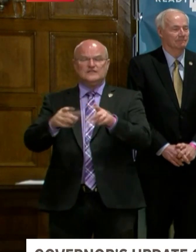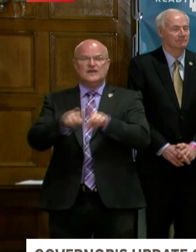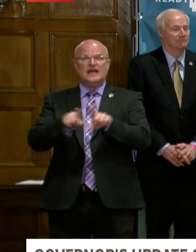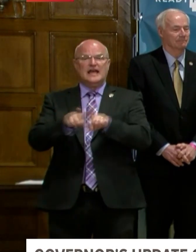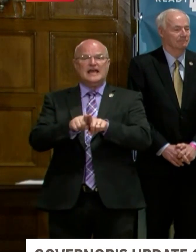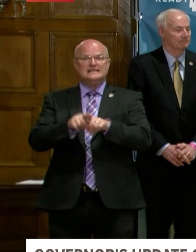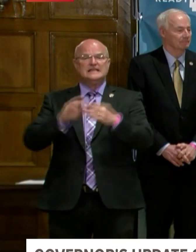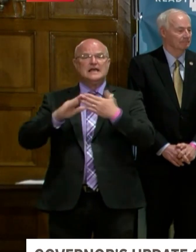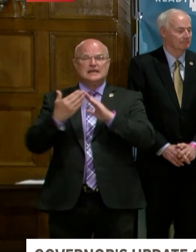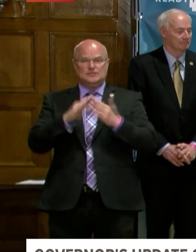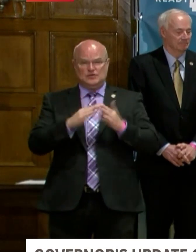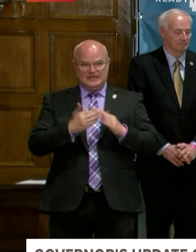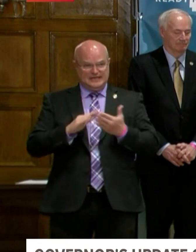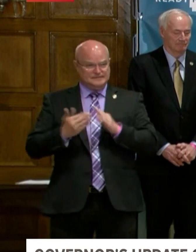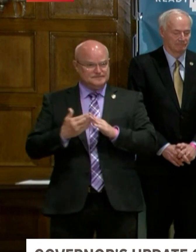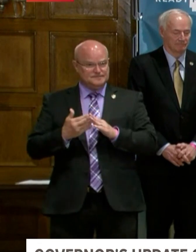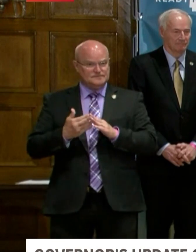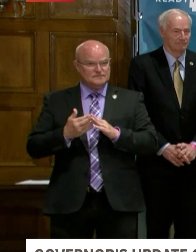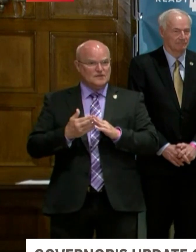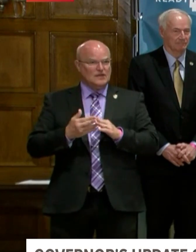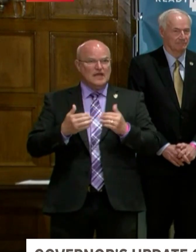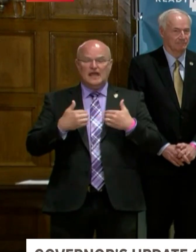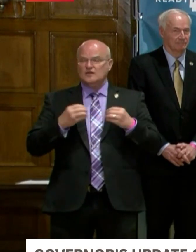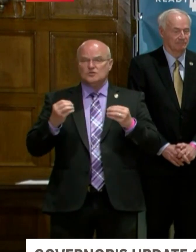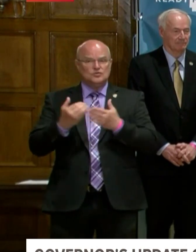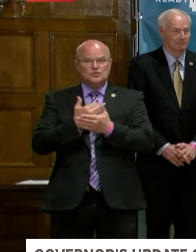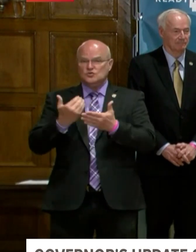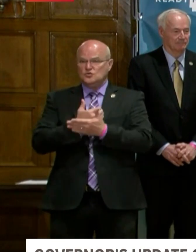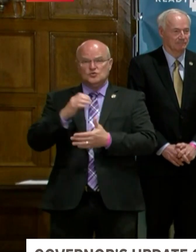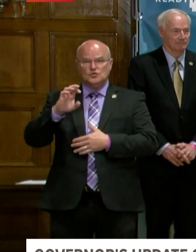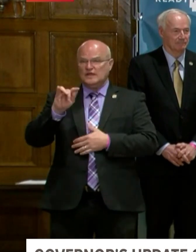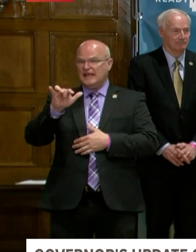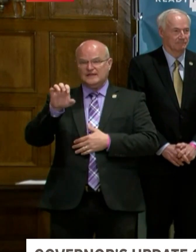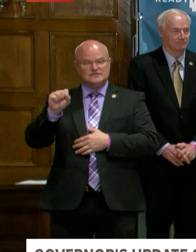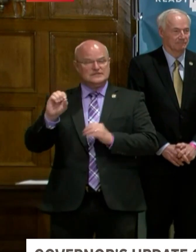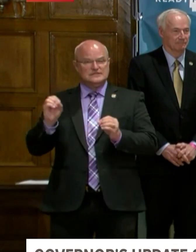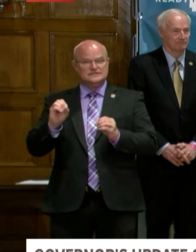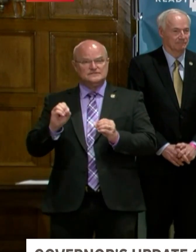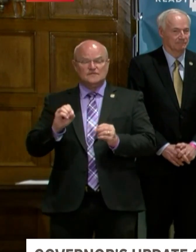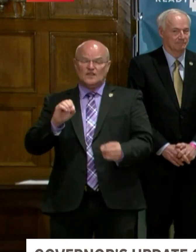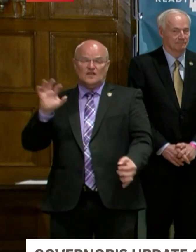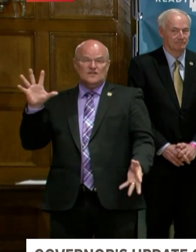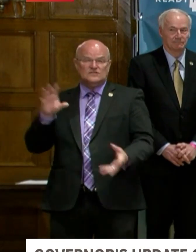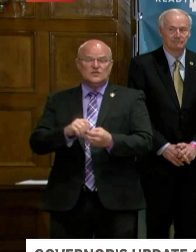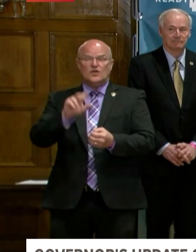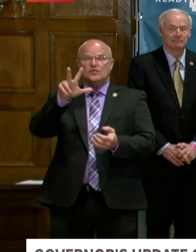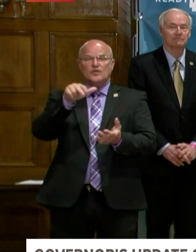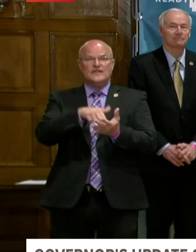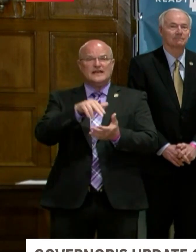as community. We don't have any new counties. Of our total